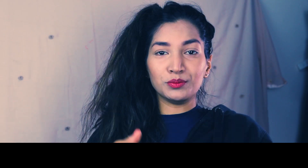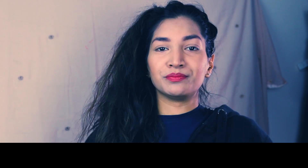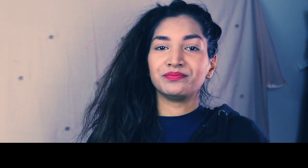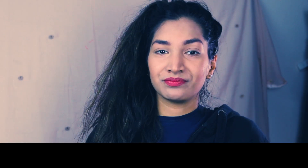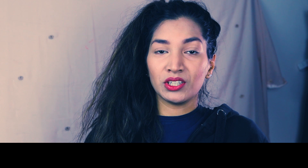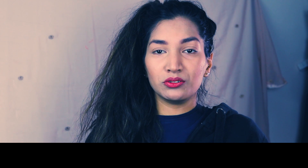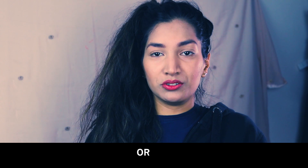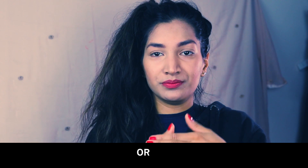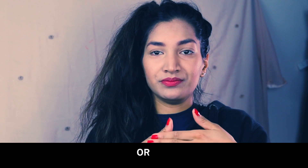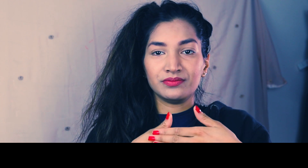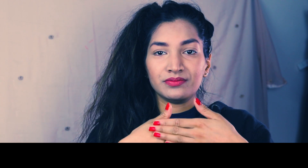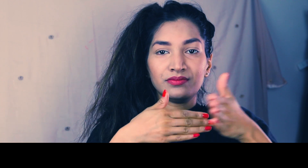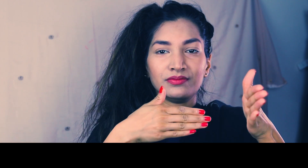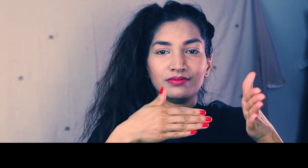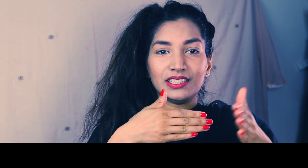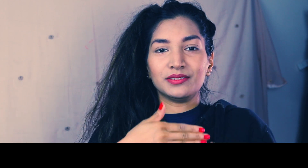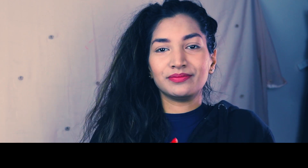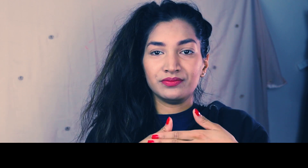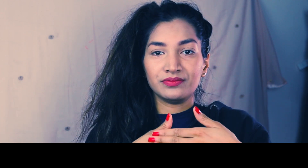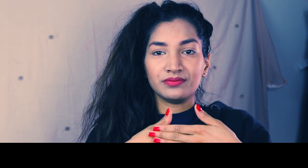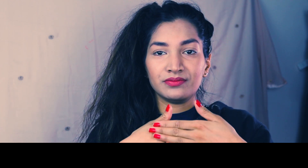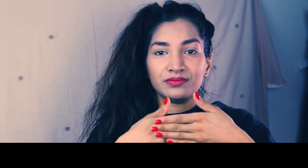Open. Or this.